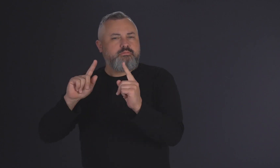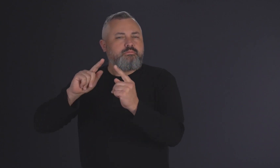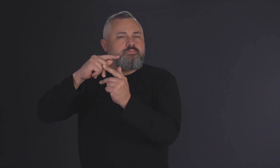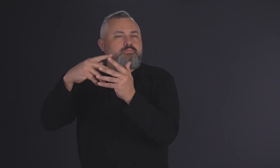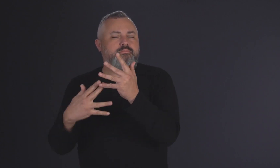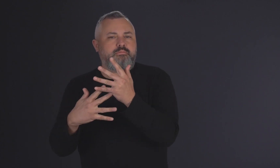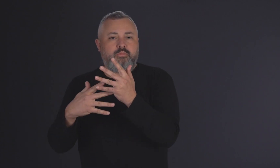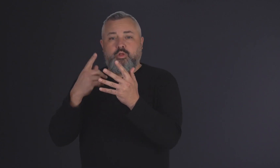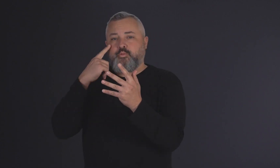mother's diagnosis.